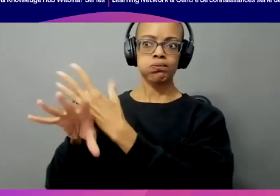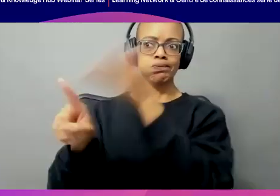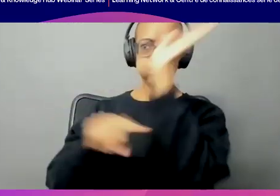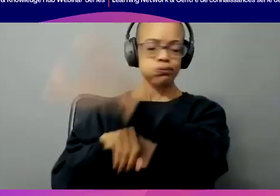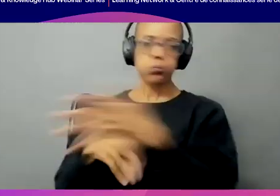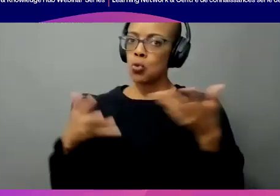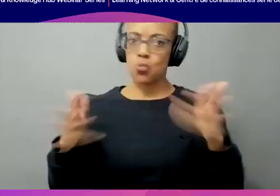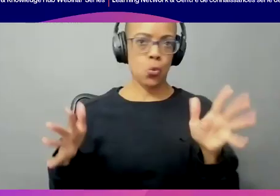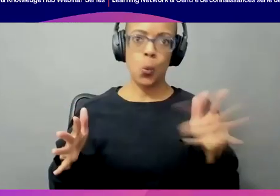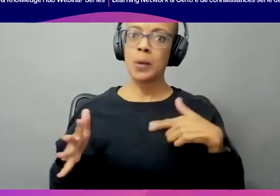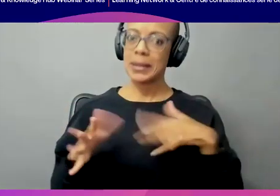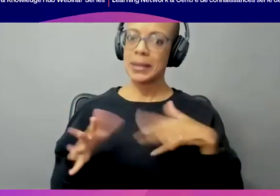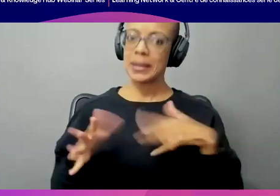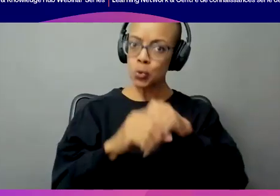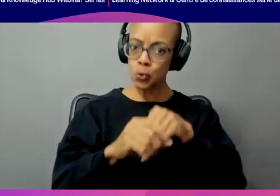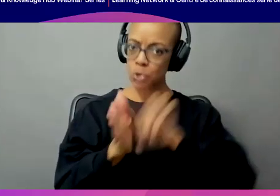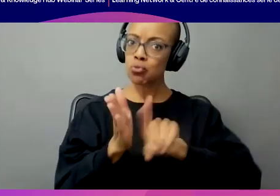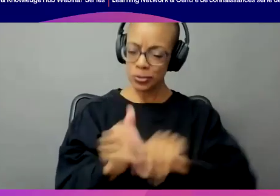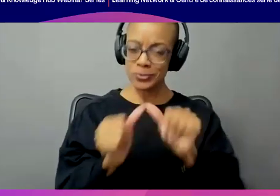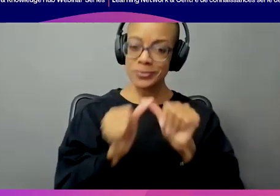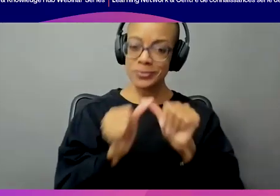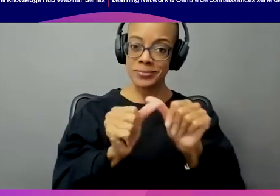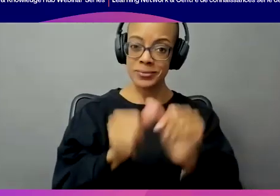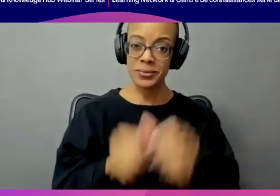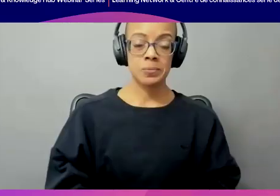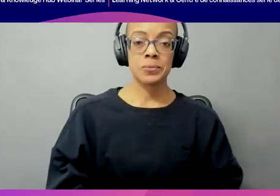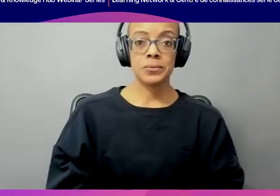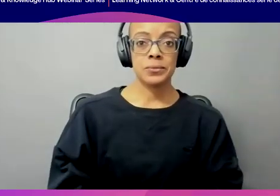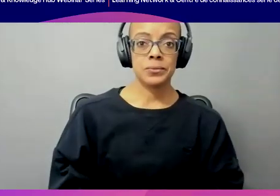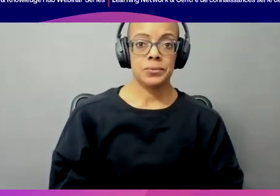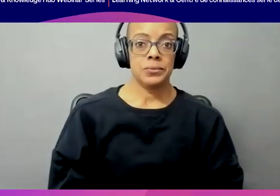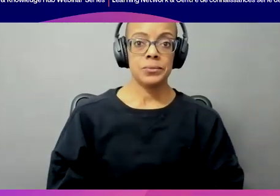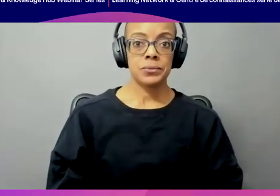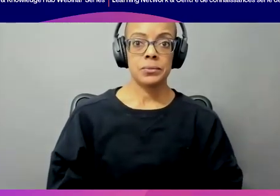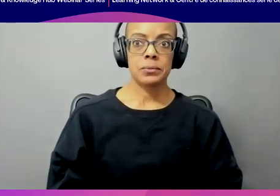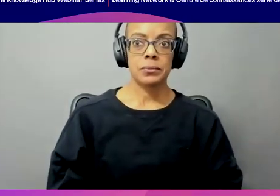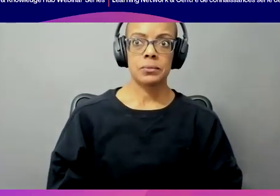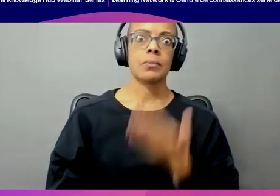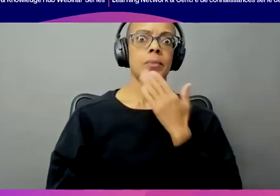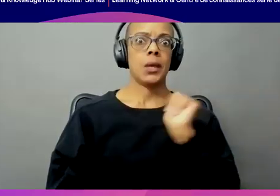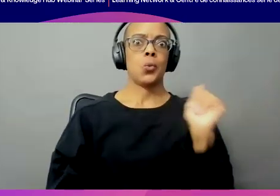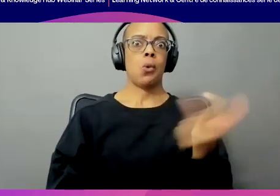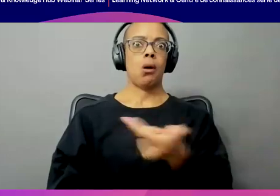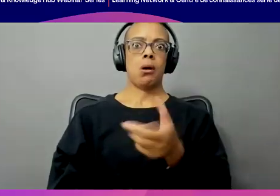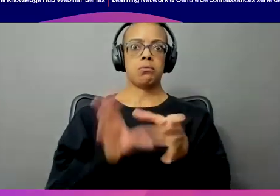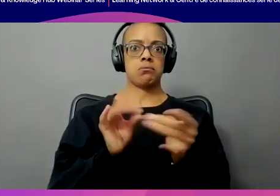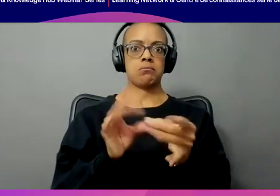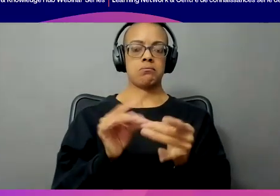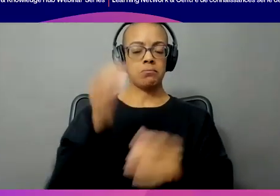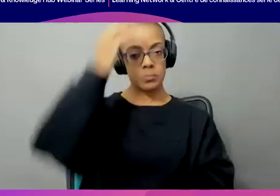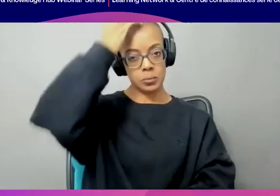in our research as well. Thank you to both of you, to all of you actually. I have